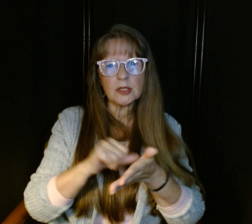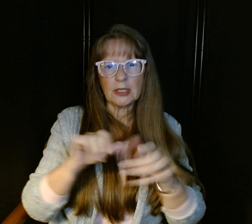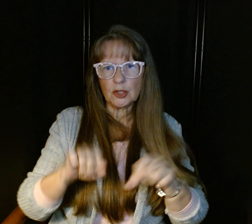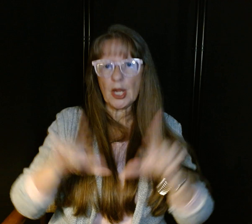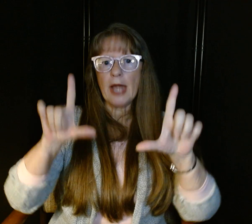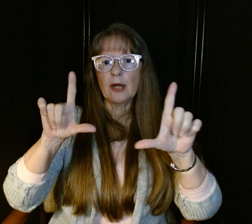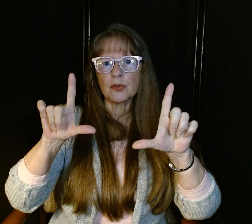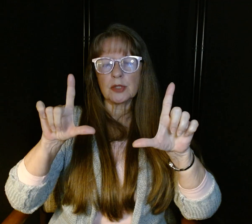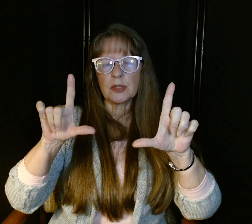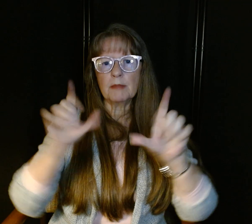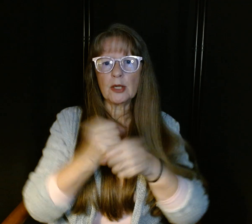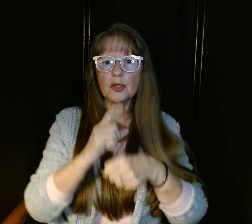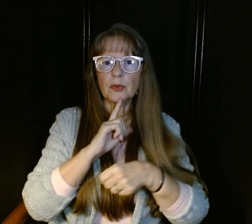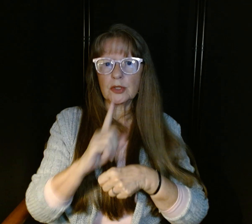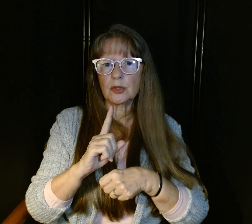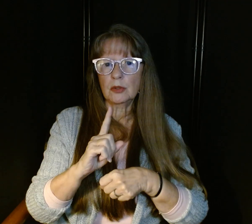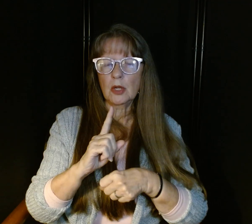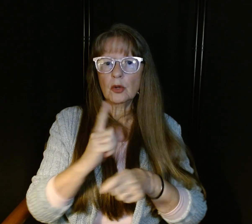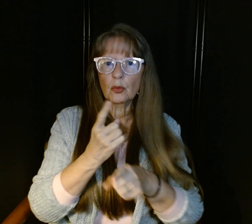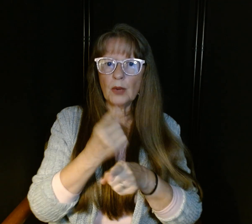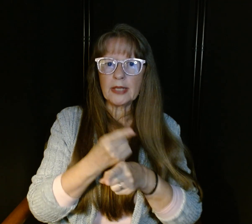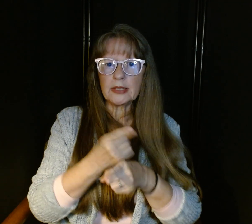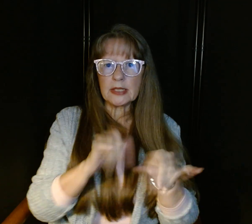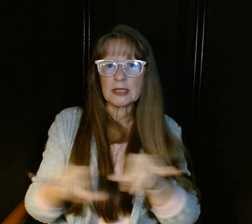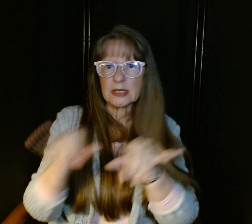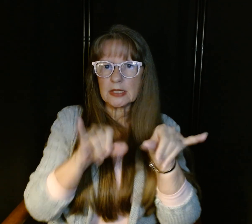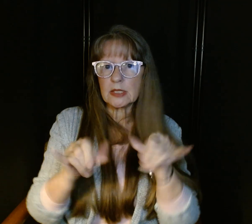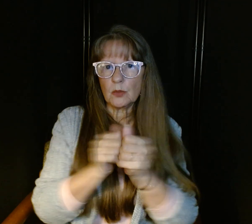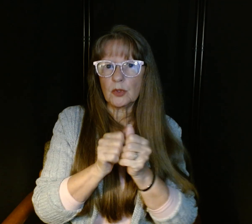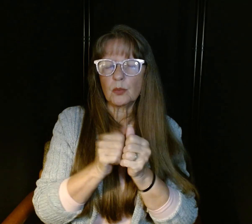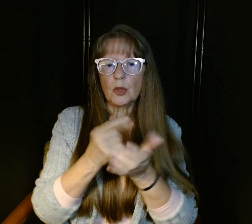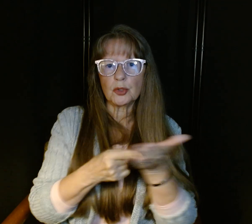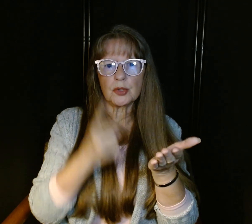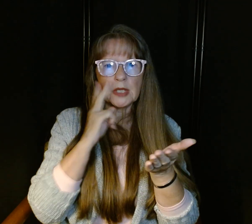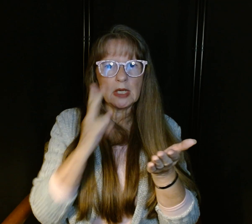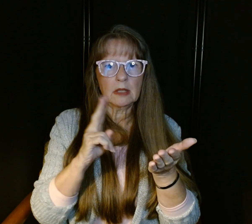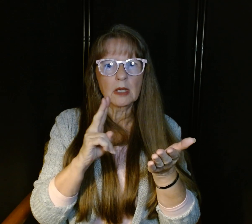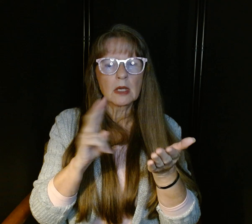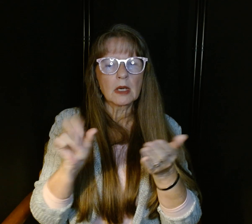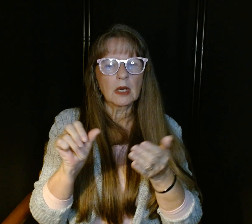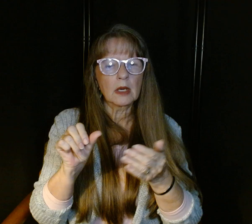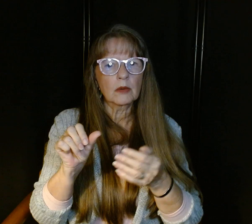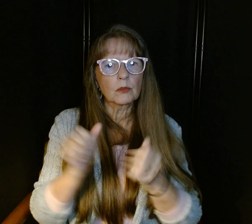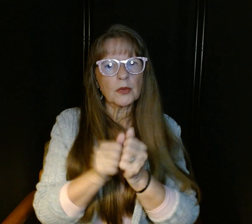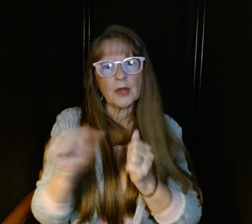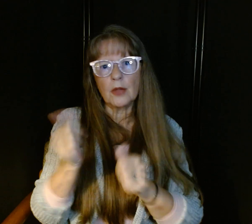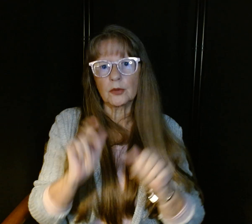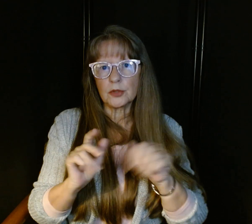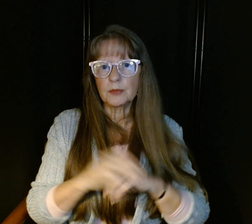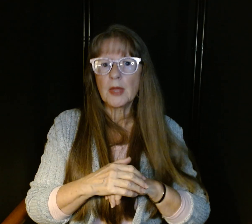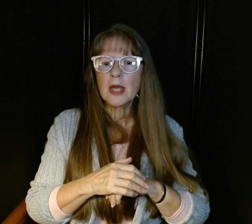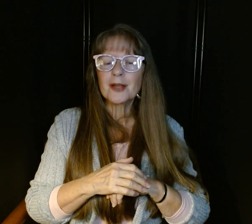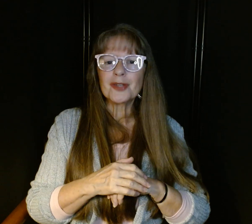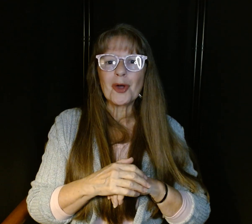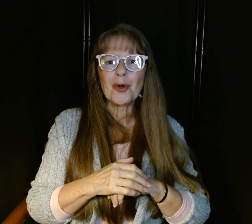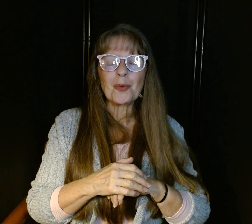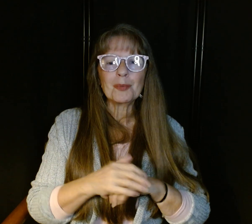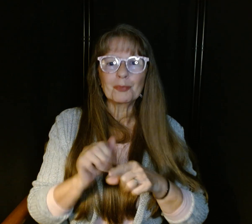and channels, and make sure it's correct and it's consistent with what you're seeing with others. So